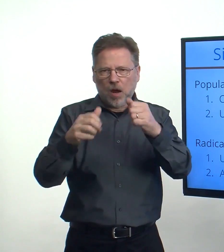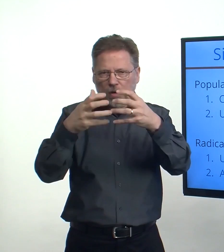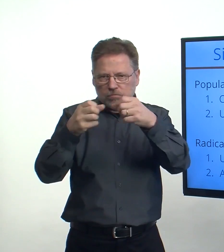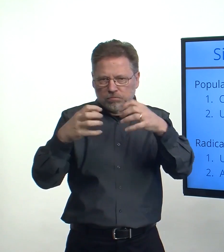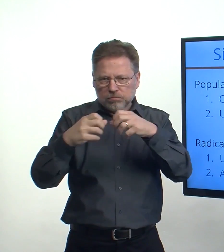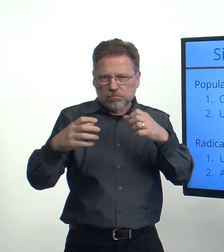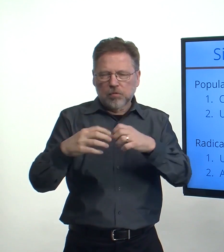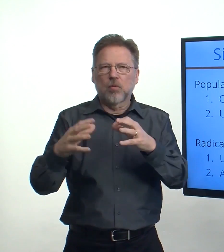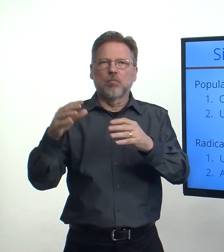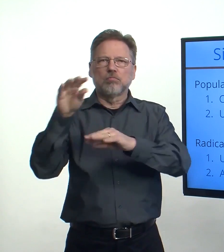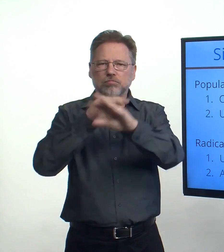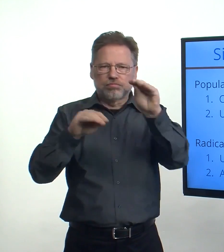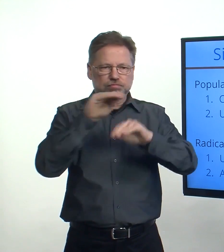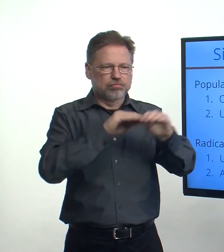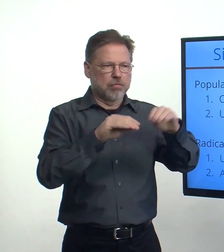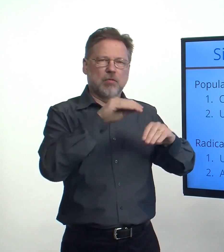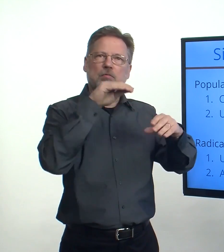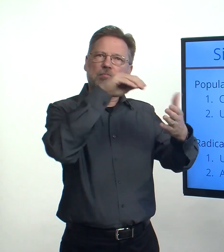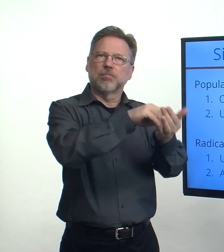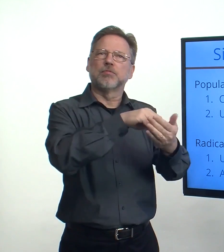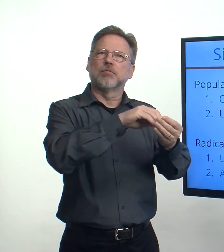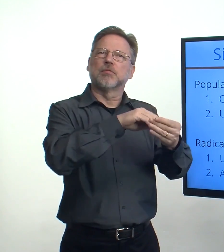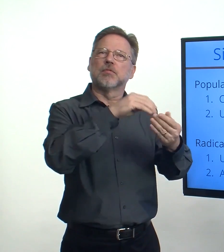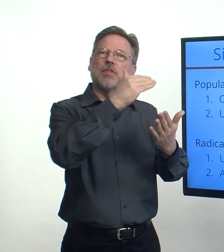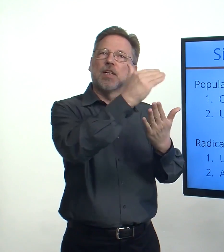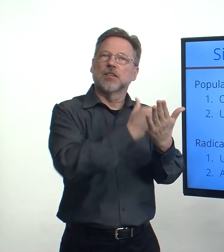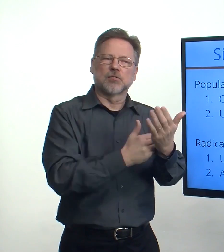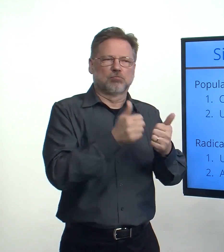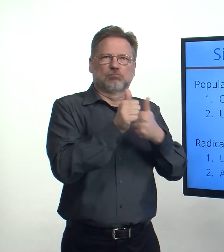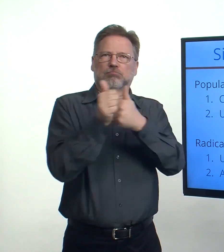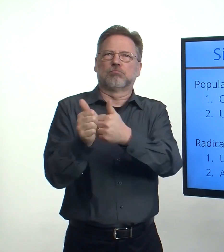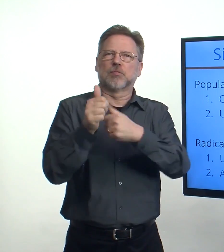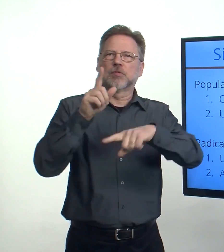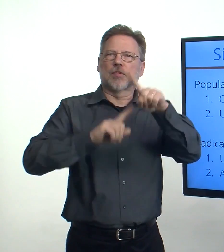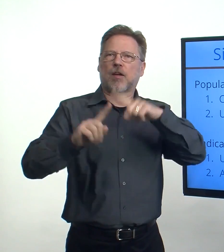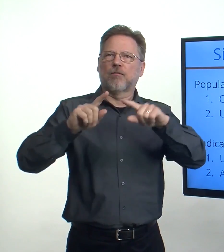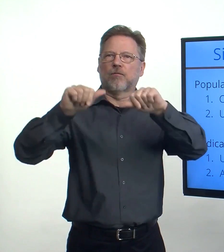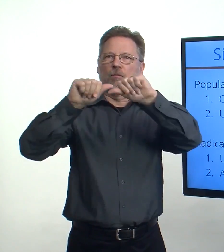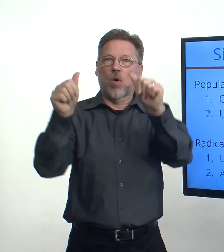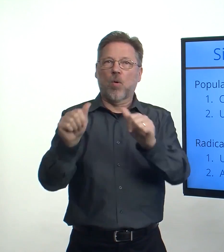relying on the internal components to organize books according to the sign form.